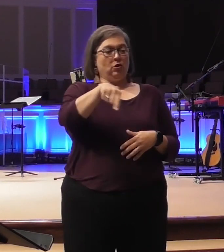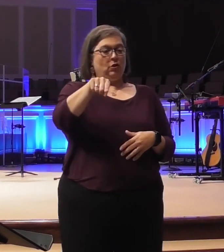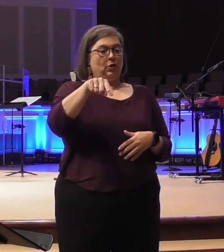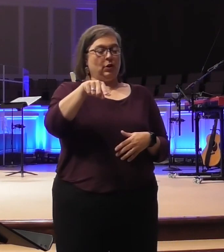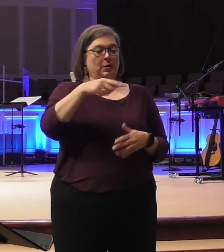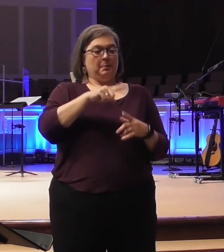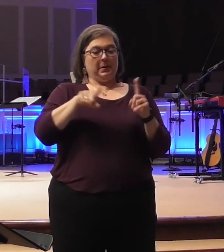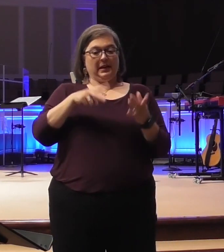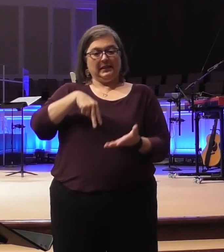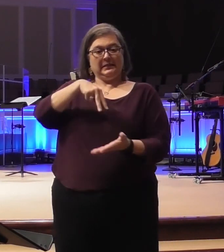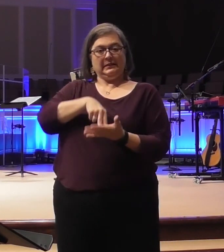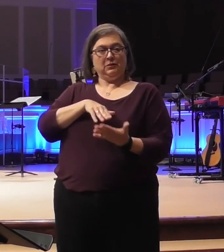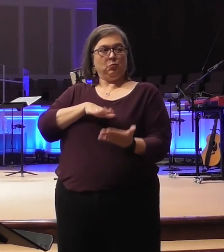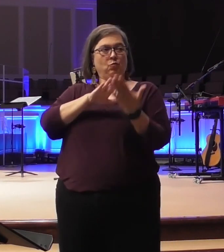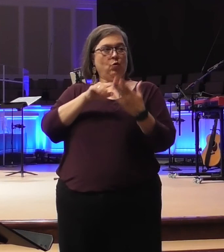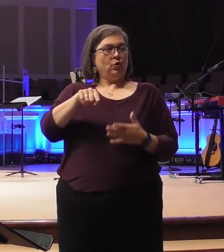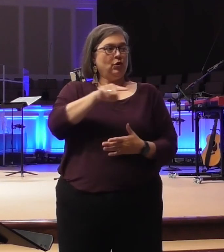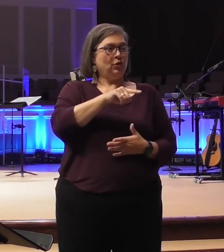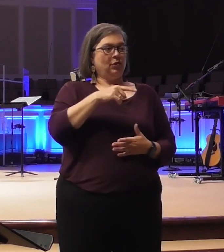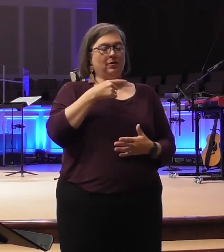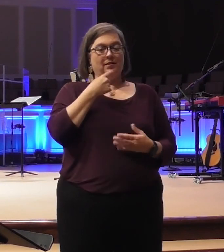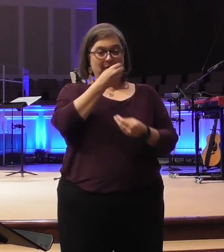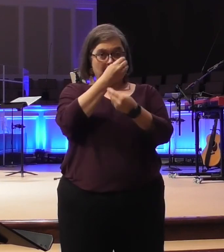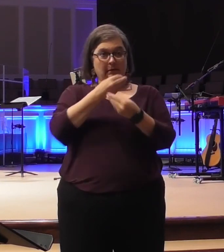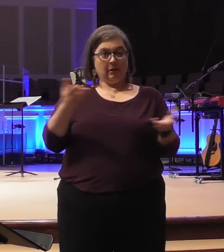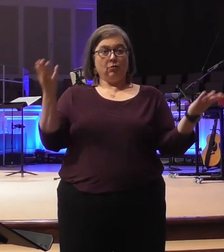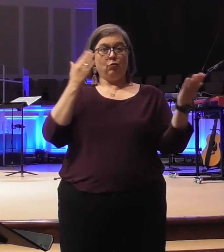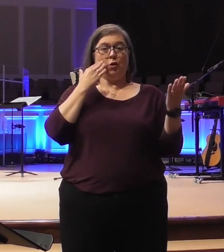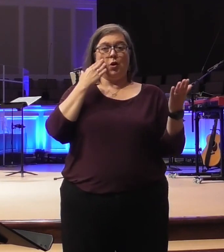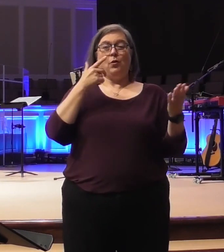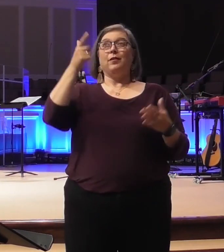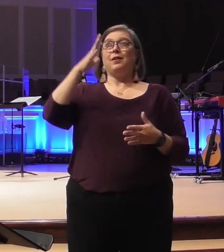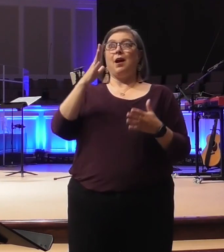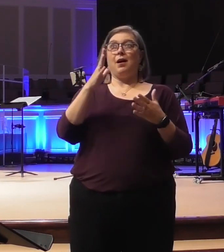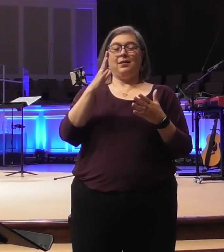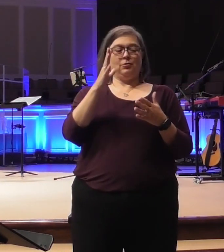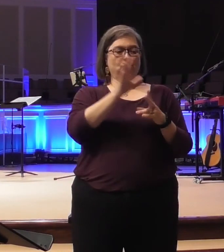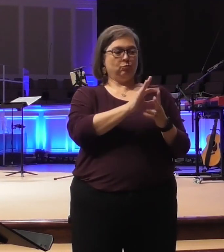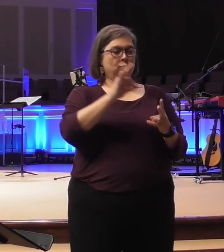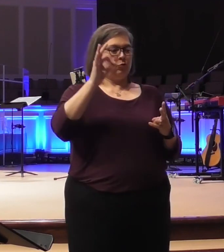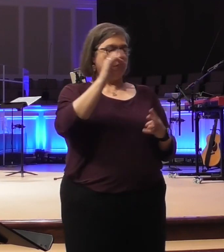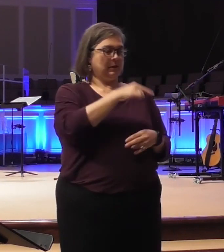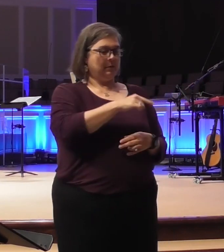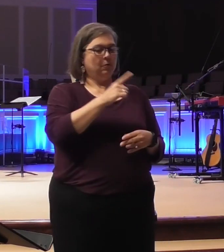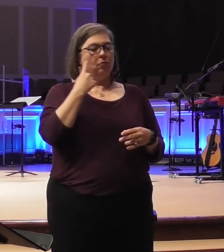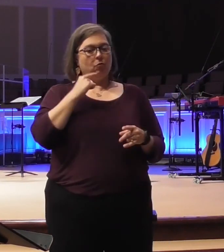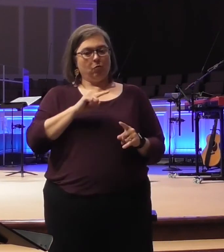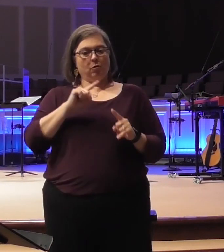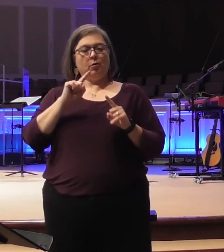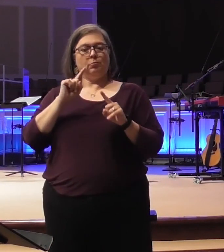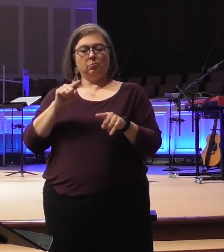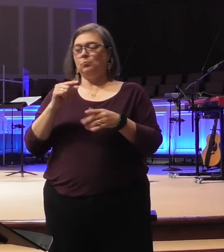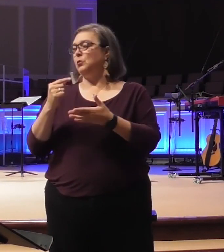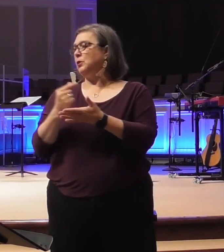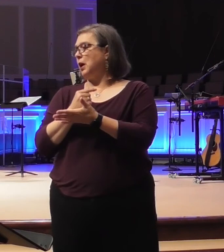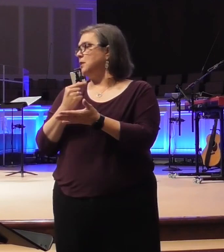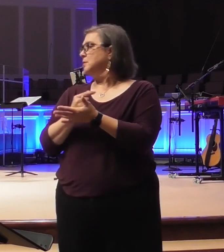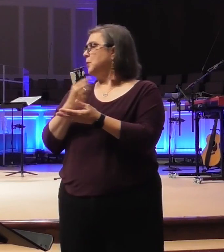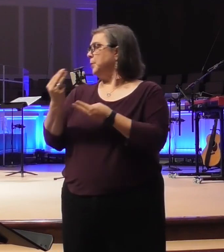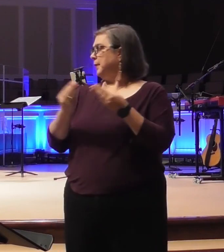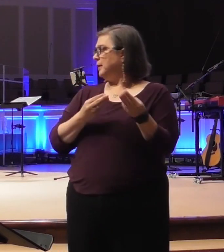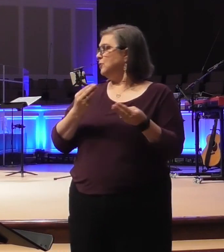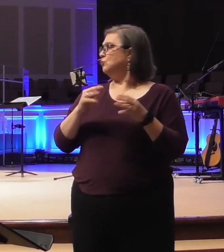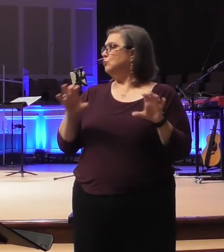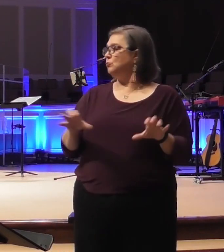calling me and setting me apart specifically for gospel ministry, and he wanted to lay that before you. And so, church, we have an opportunity